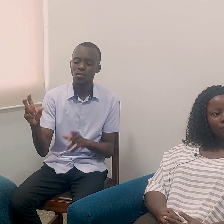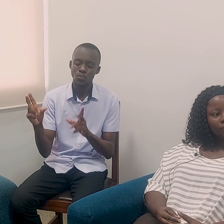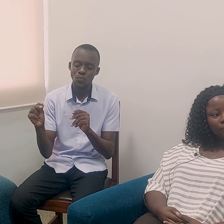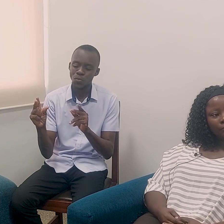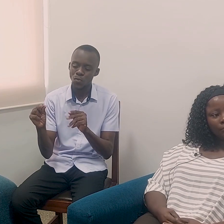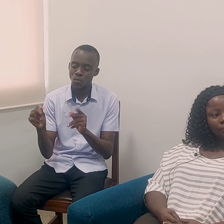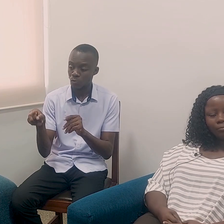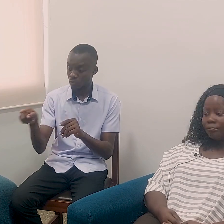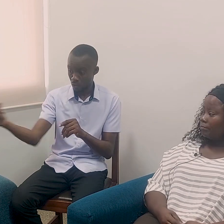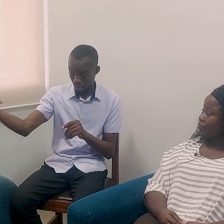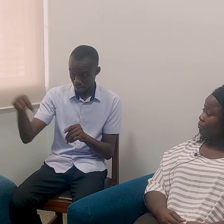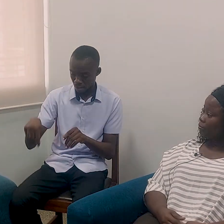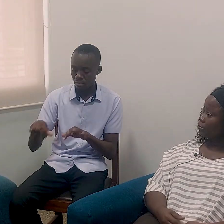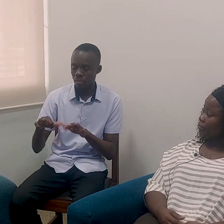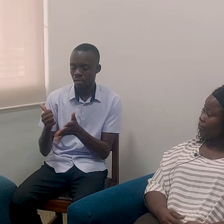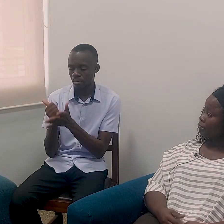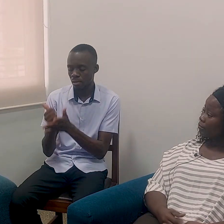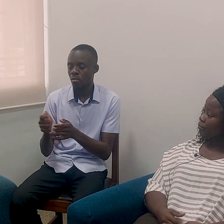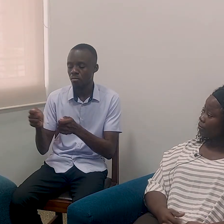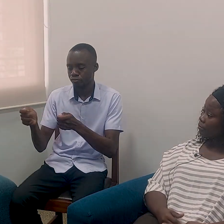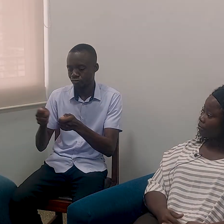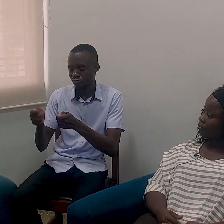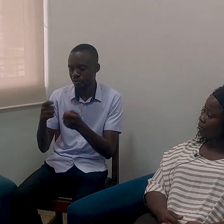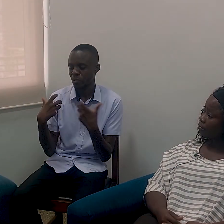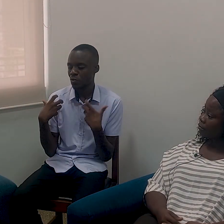Would you also like to share?